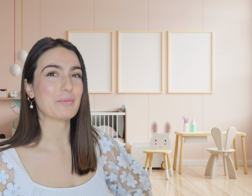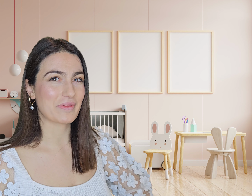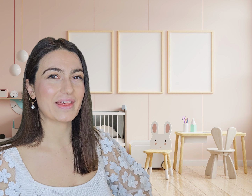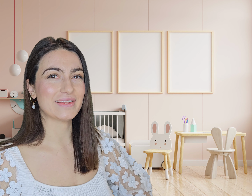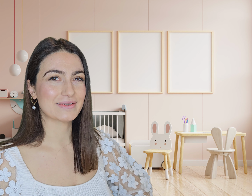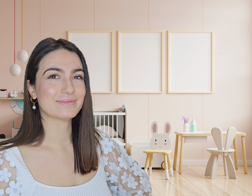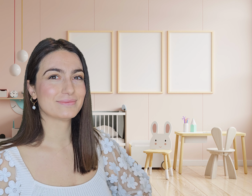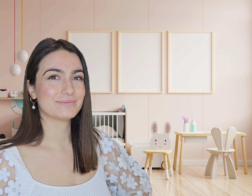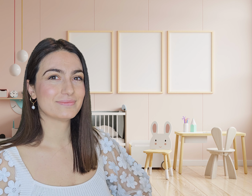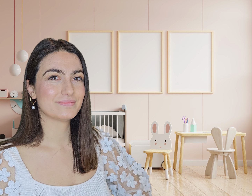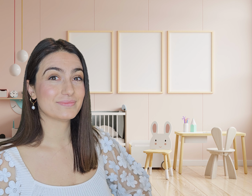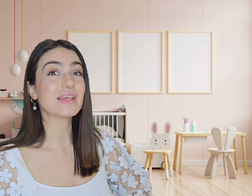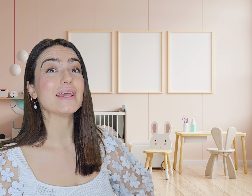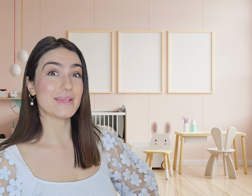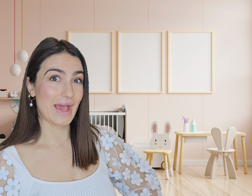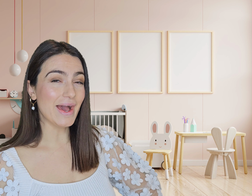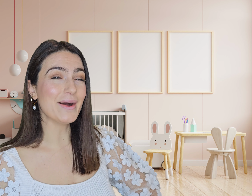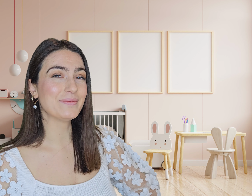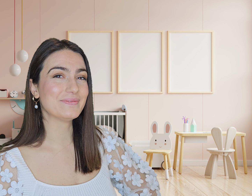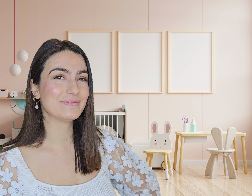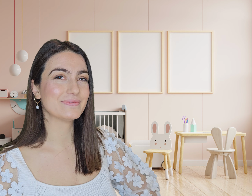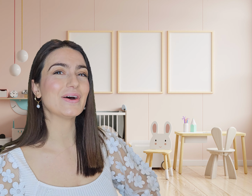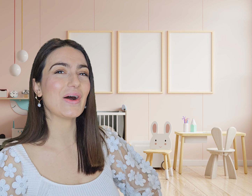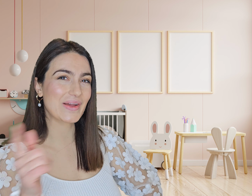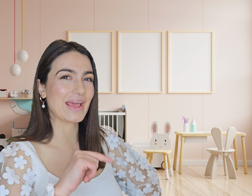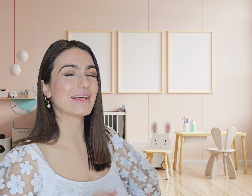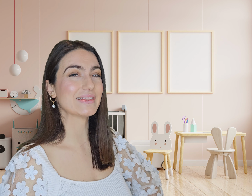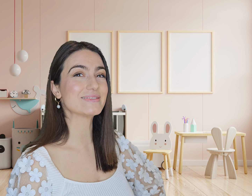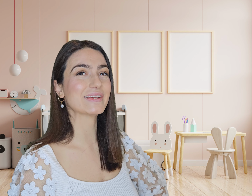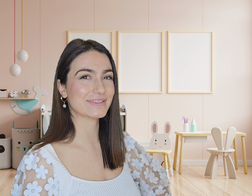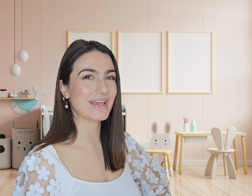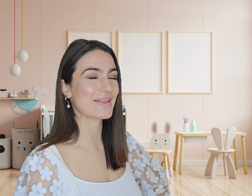about that yeah okay let's sing it together